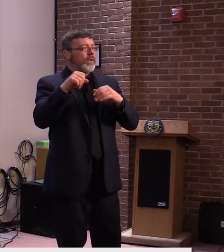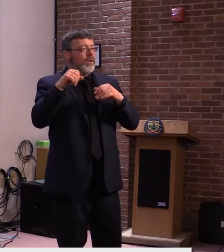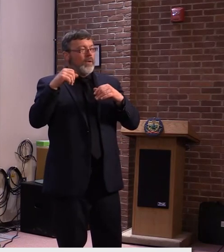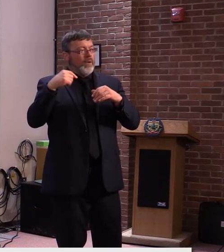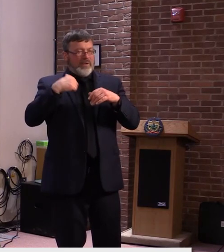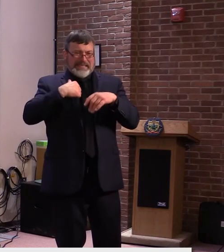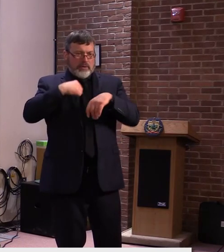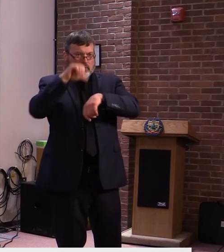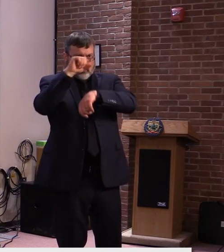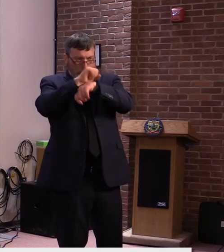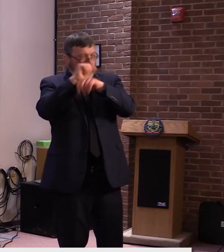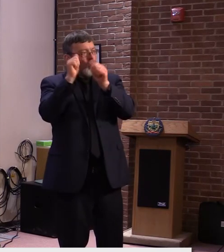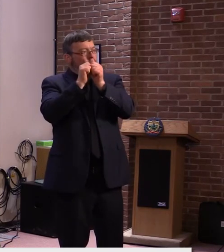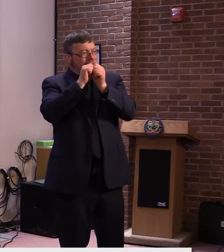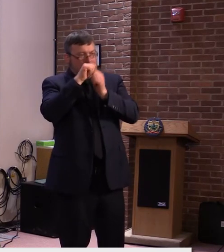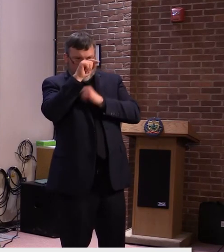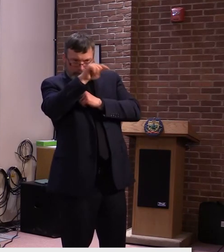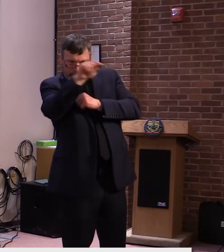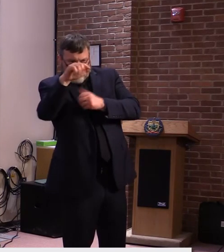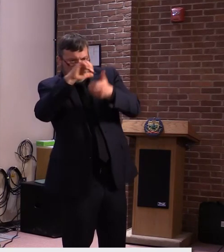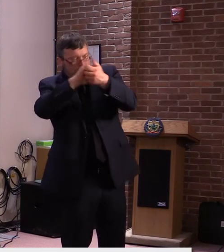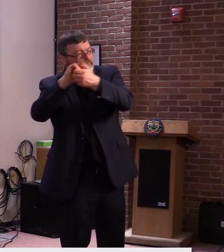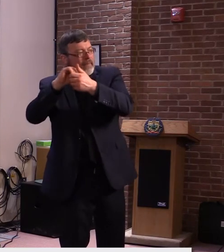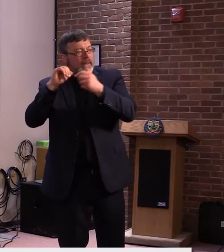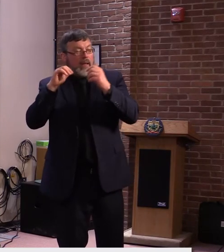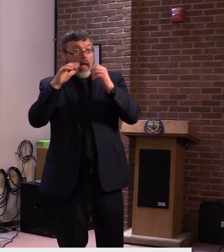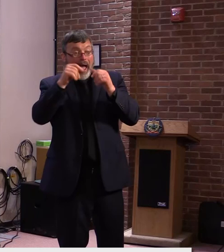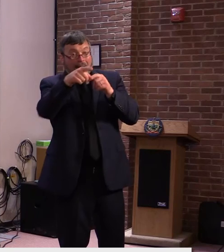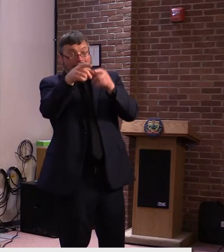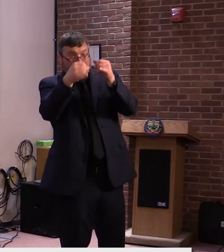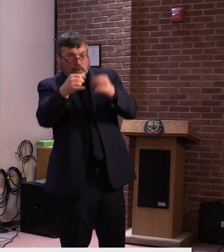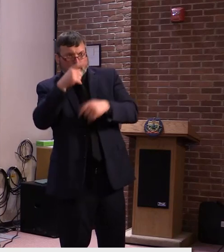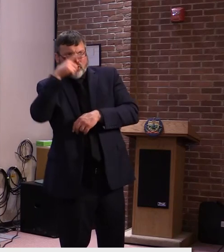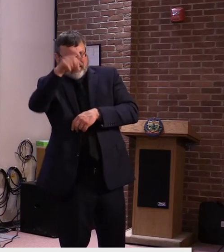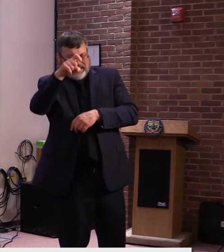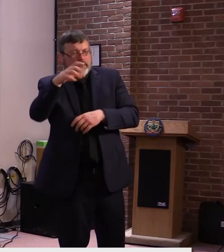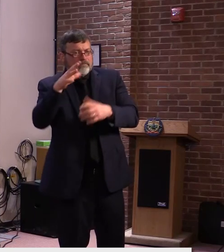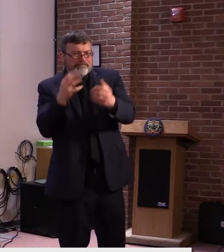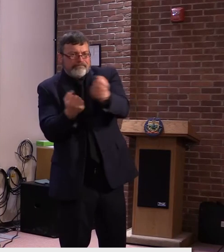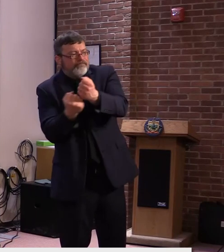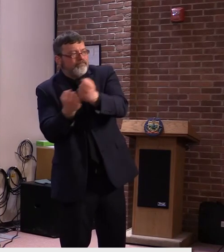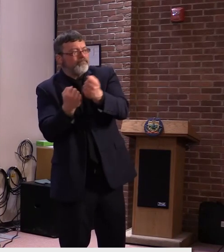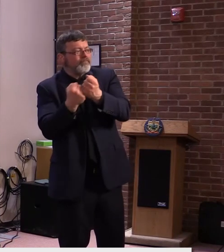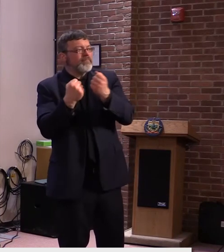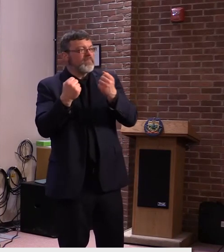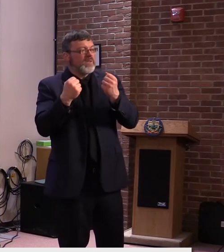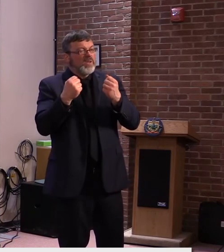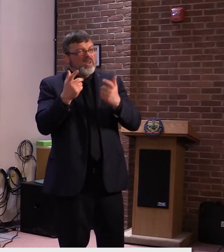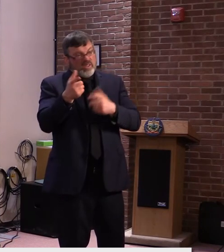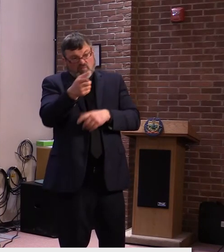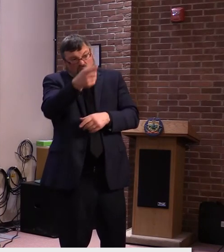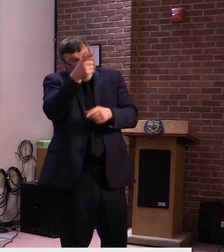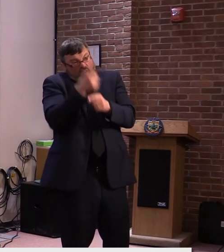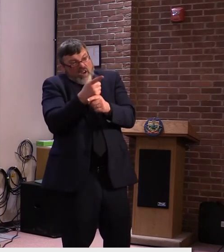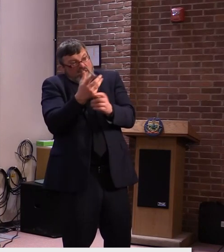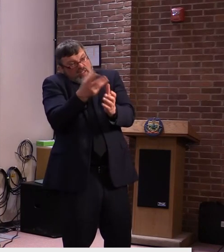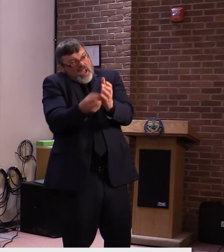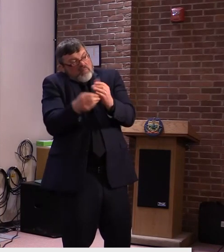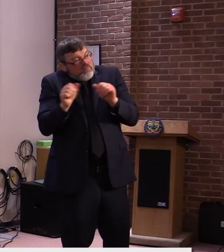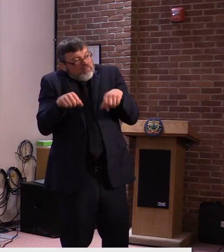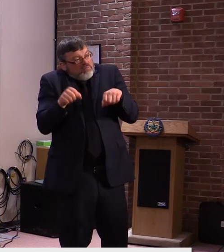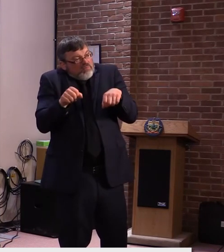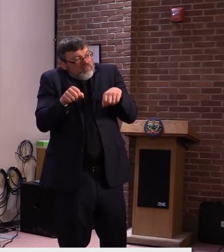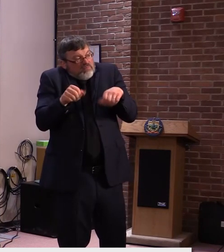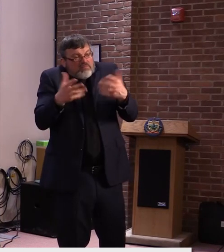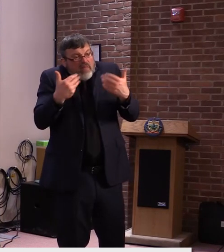provide treatment and support. But there is a gap in our forensic system that we